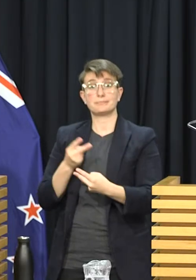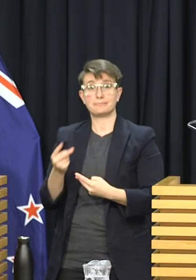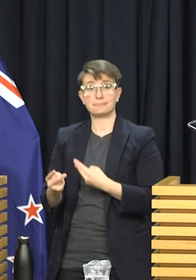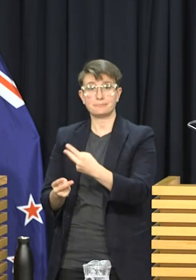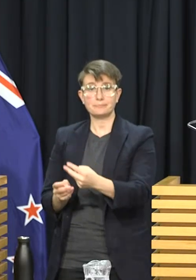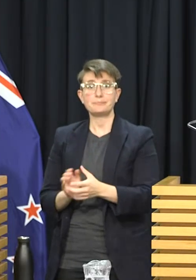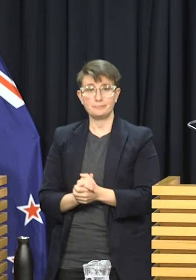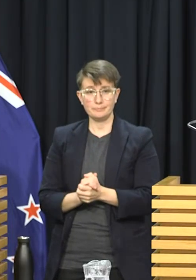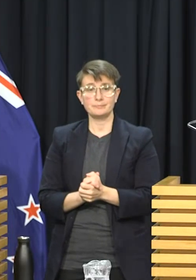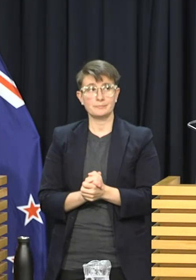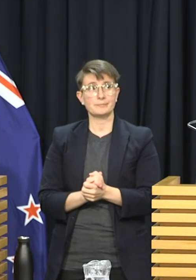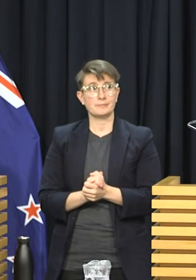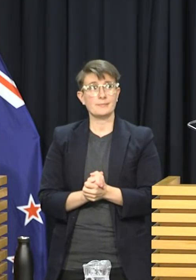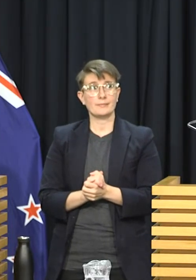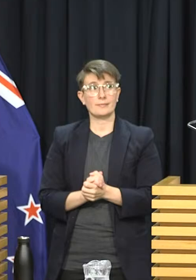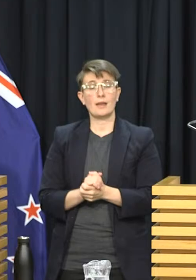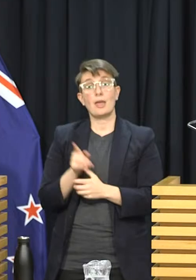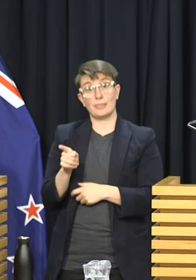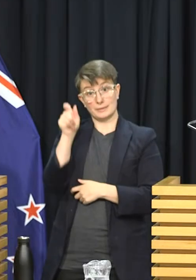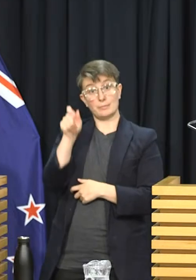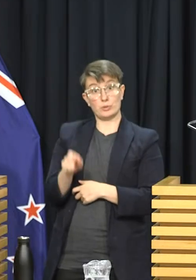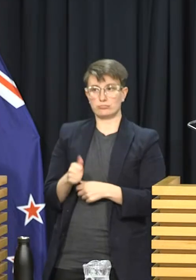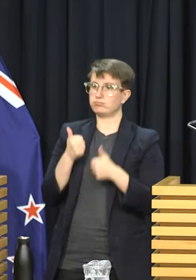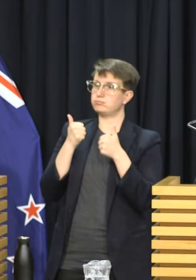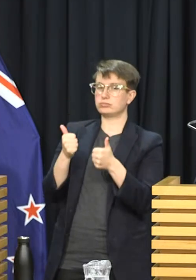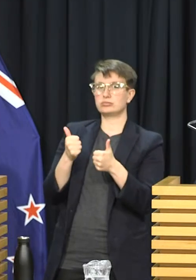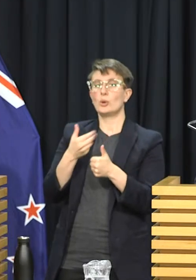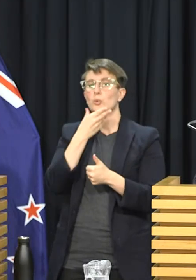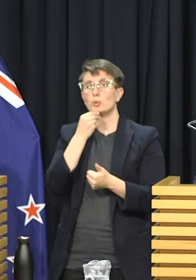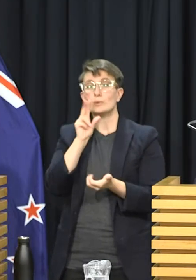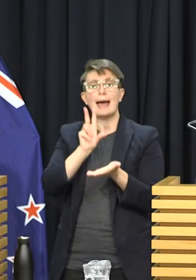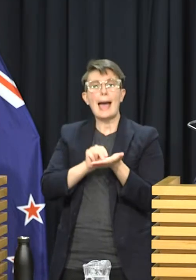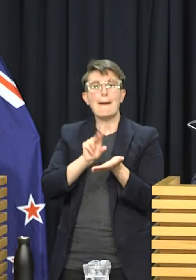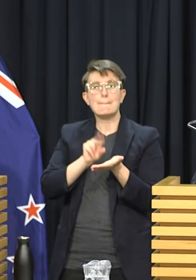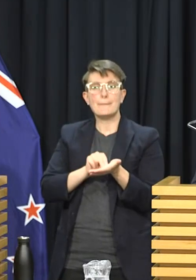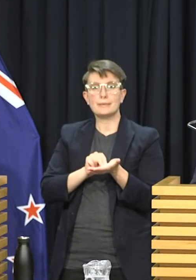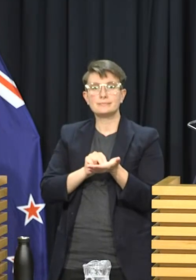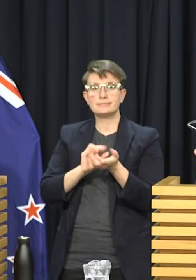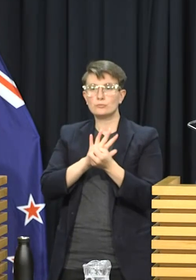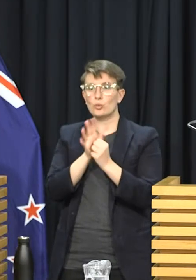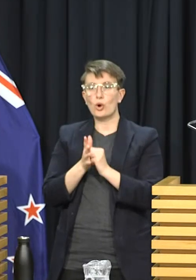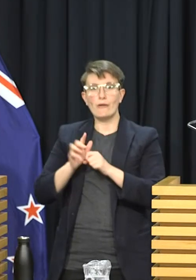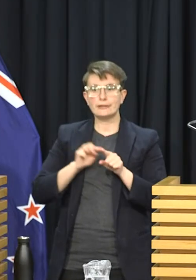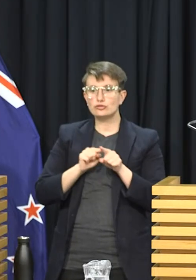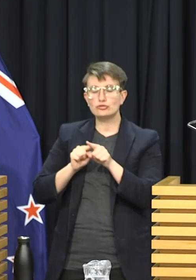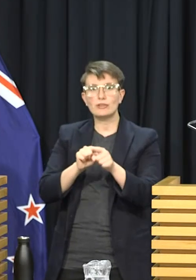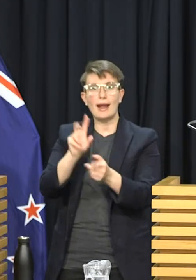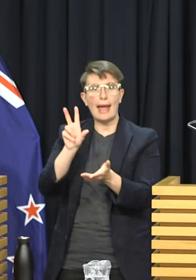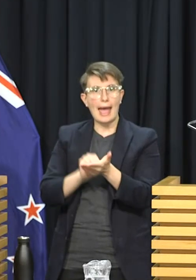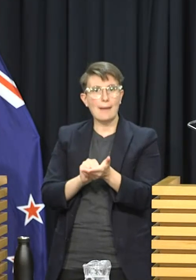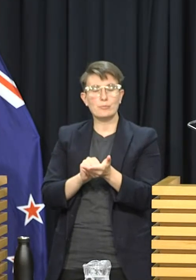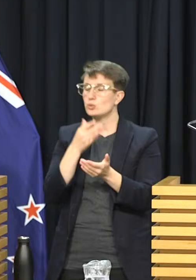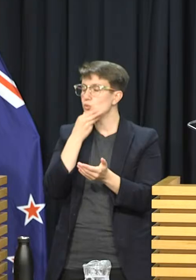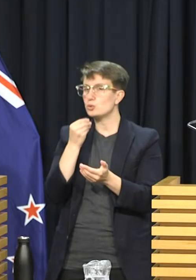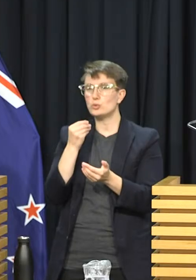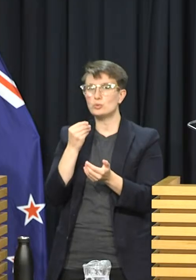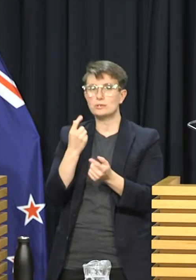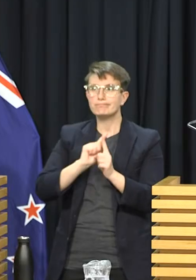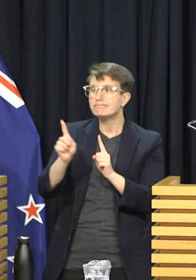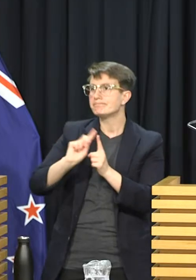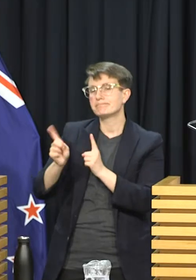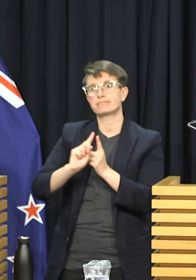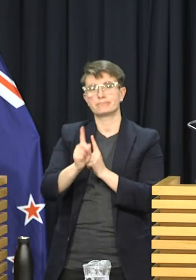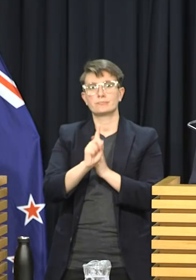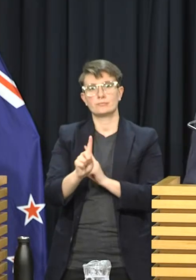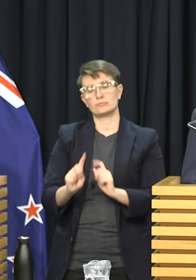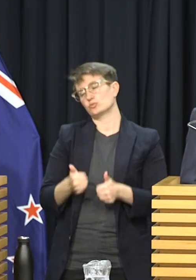routinely used the NZ COVID Tracer app, again, which is very helpful in terms of our ability to push out notifications to anyone who may